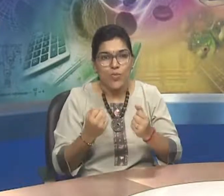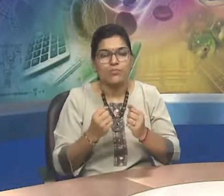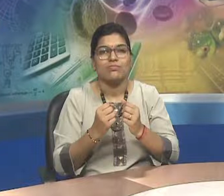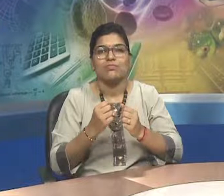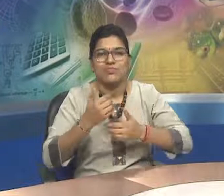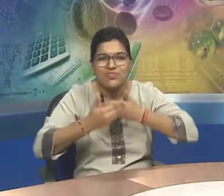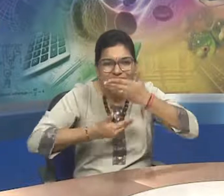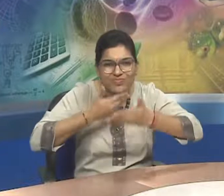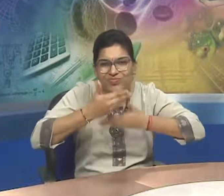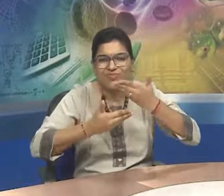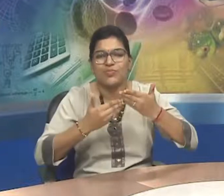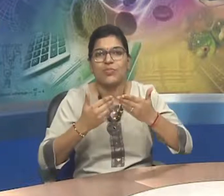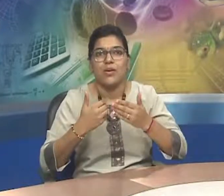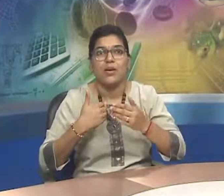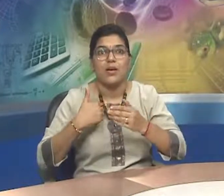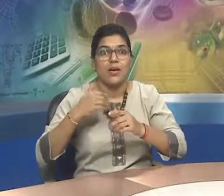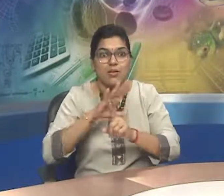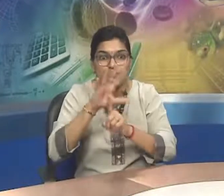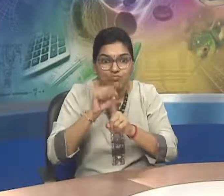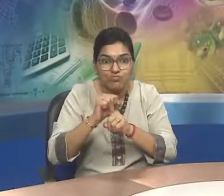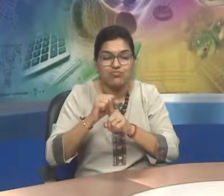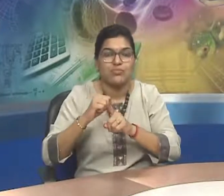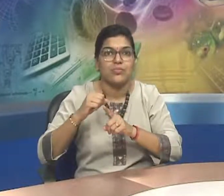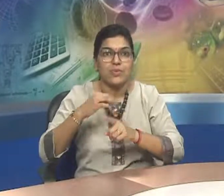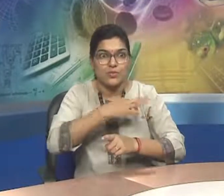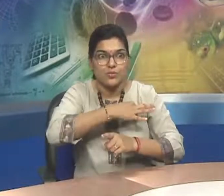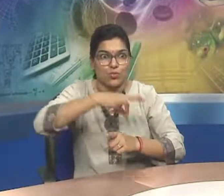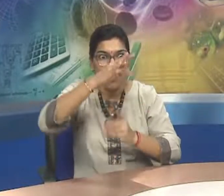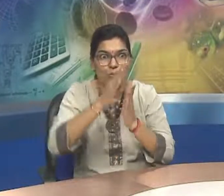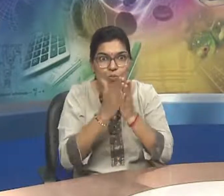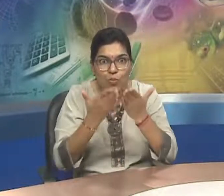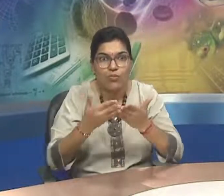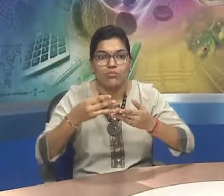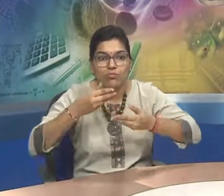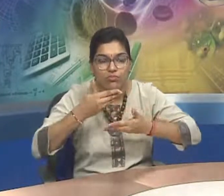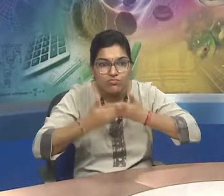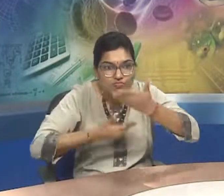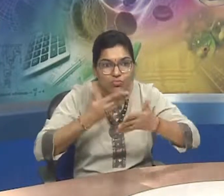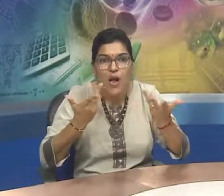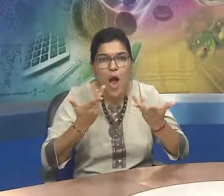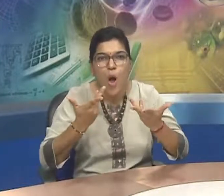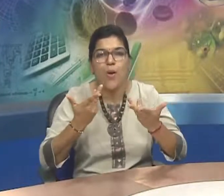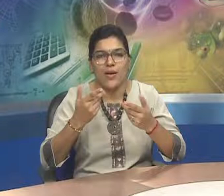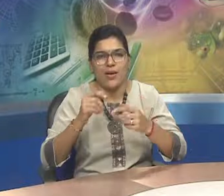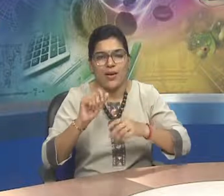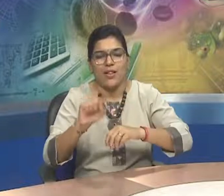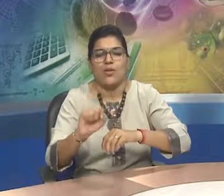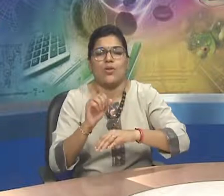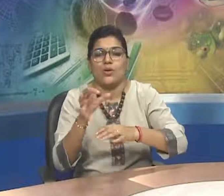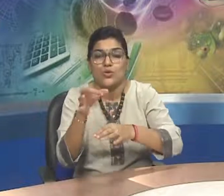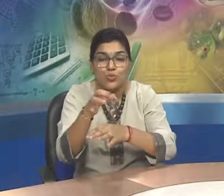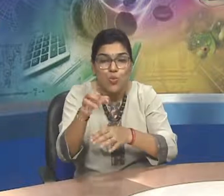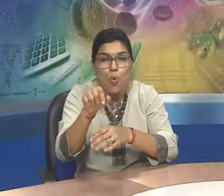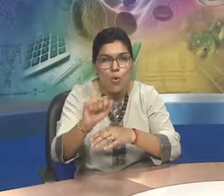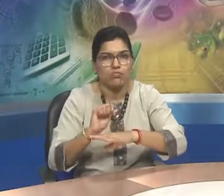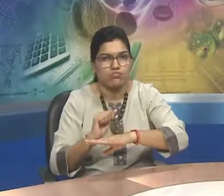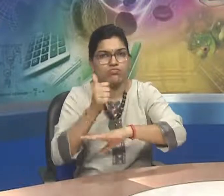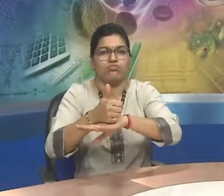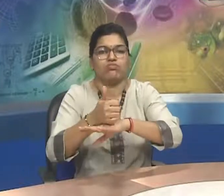The religious or linguistic minority can establish their own educational institution.